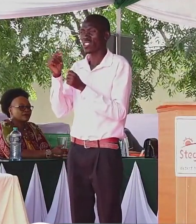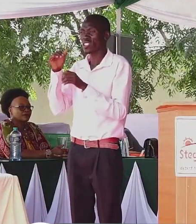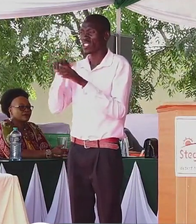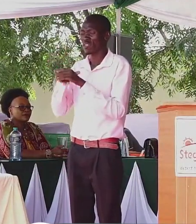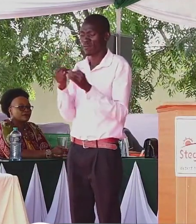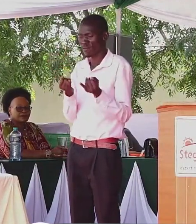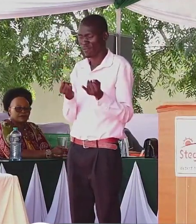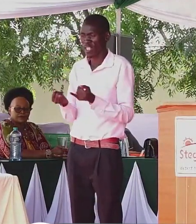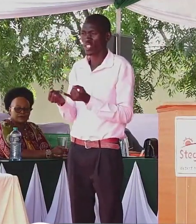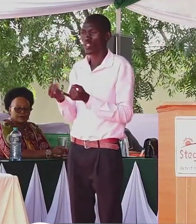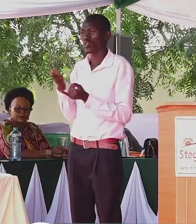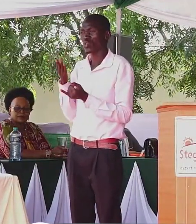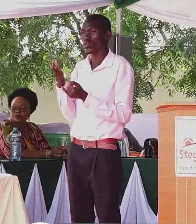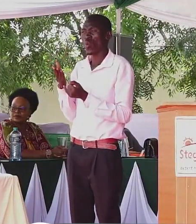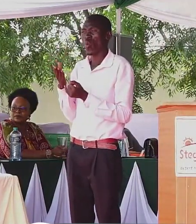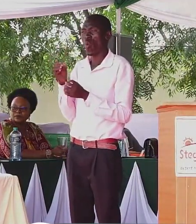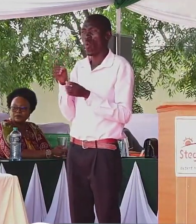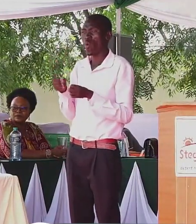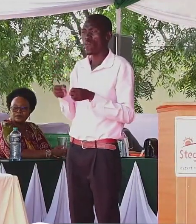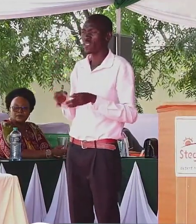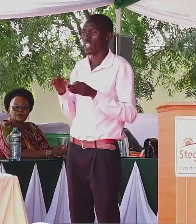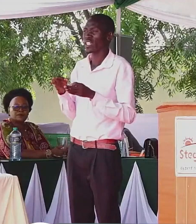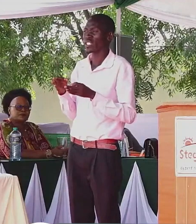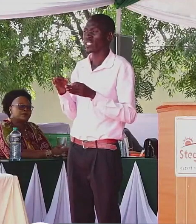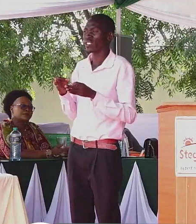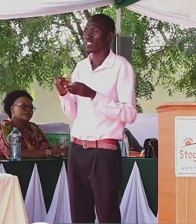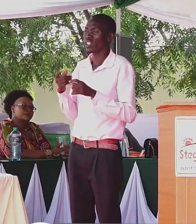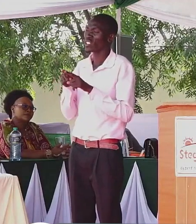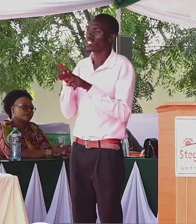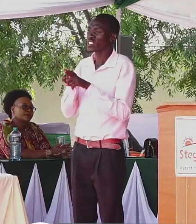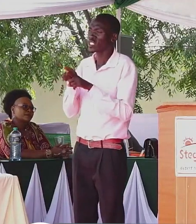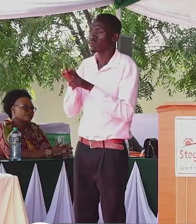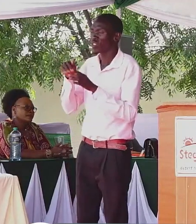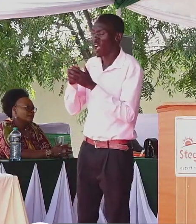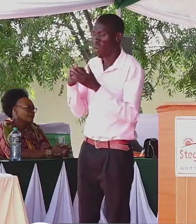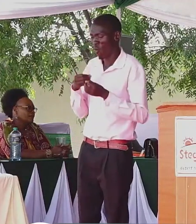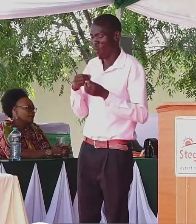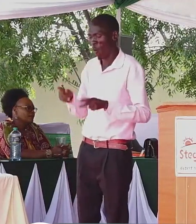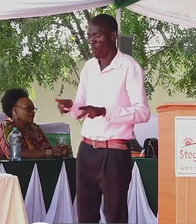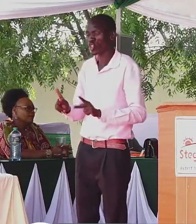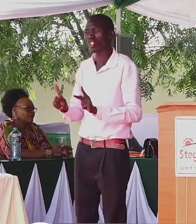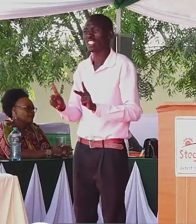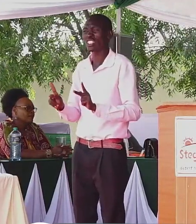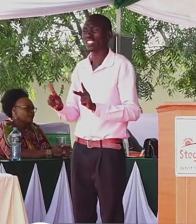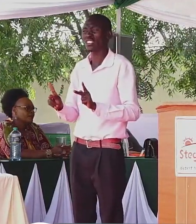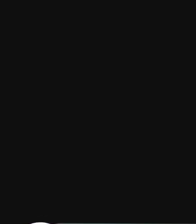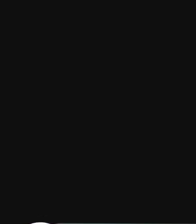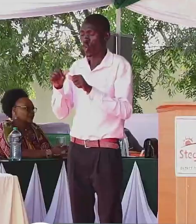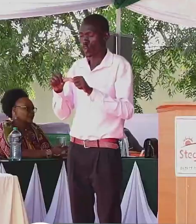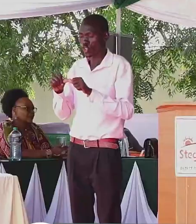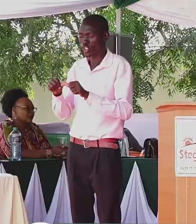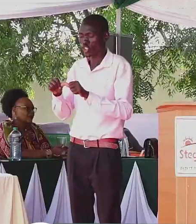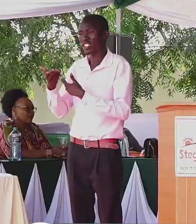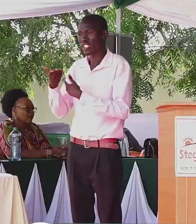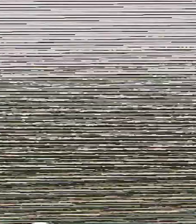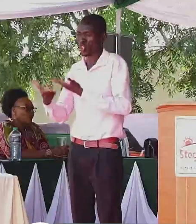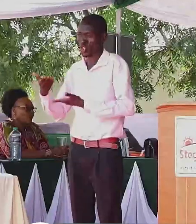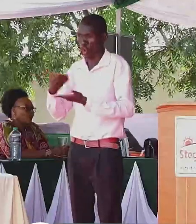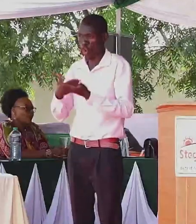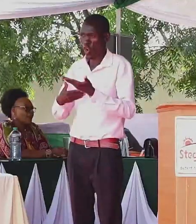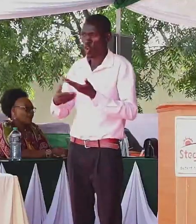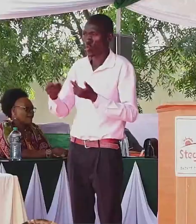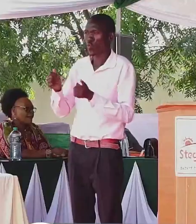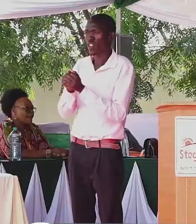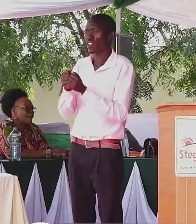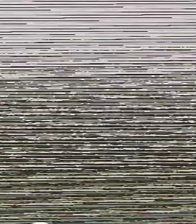you officially to those events, and we also have opportunities for continuous interactions with the